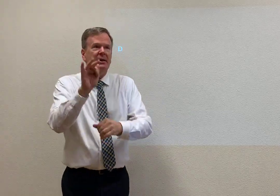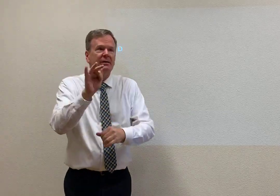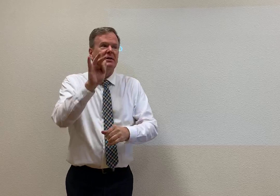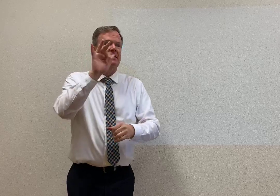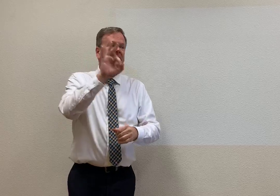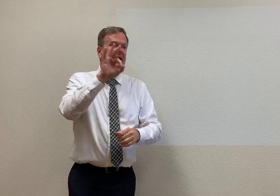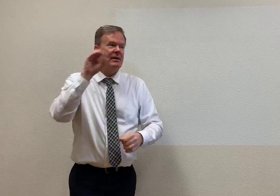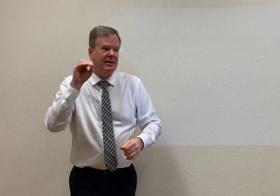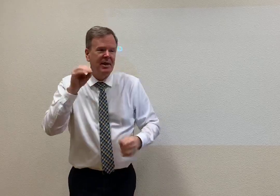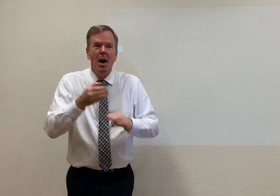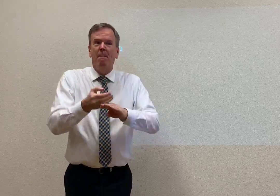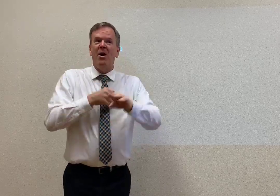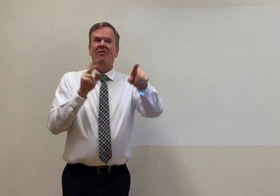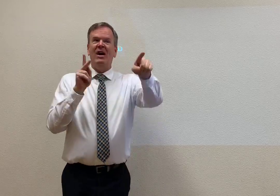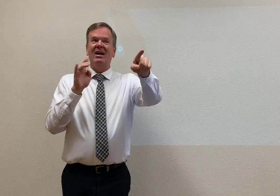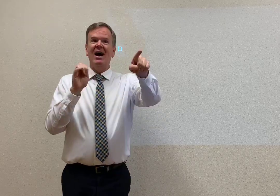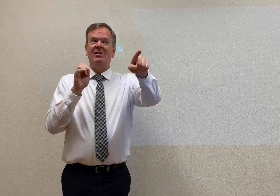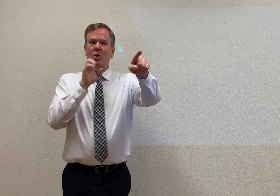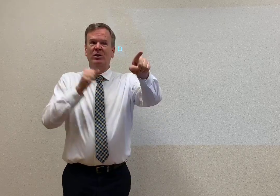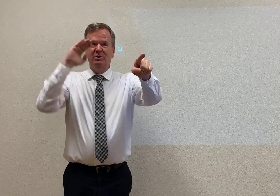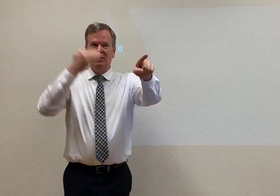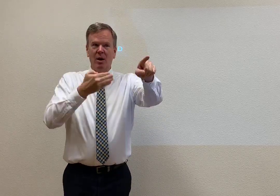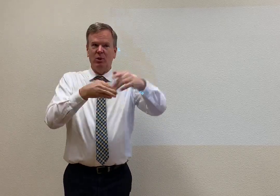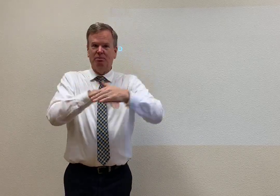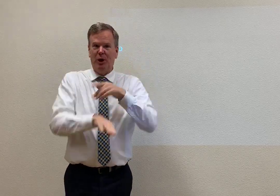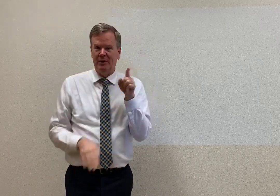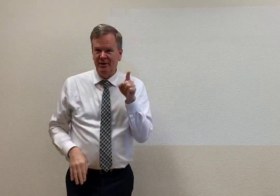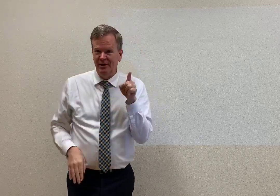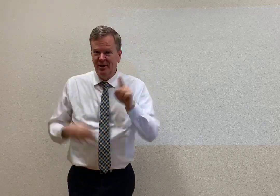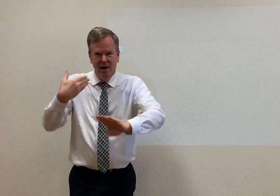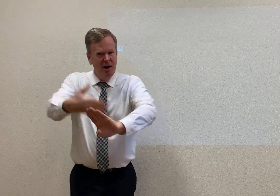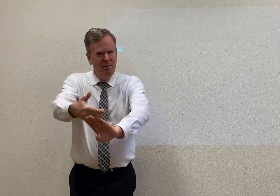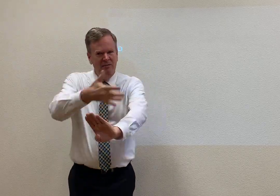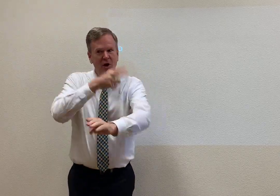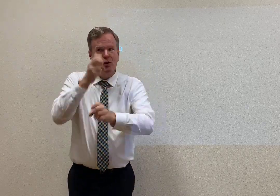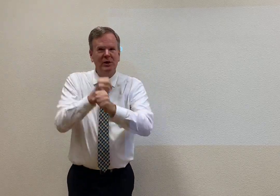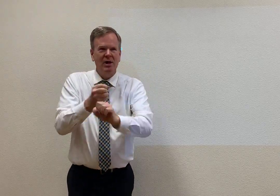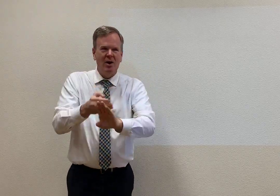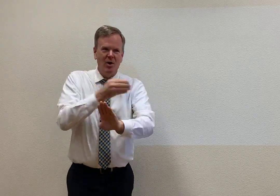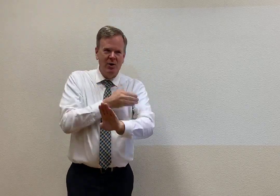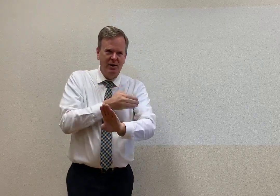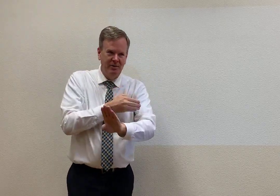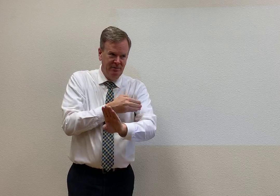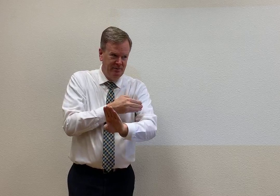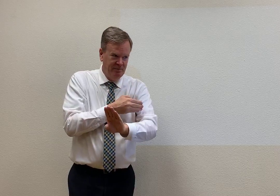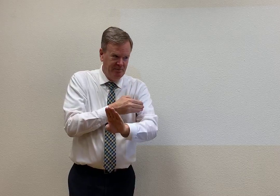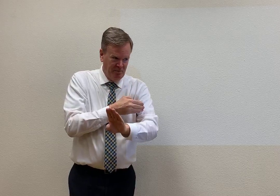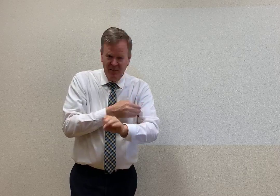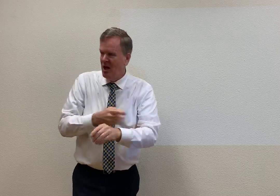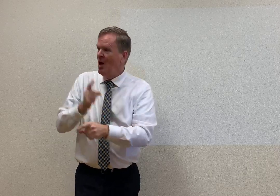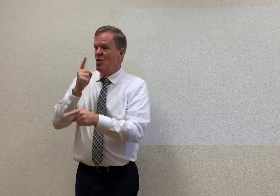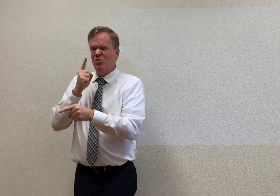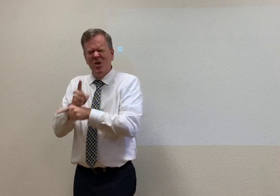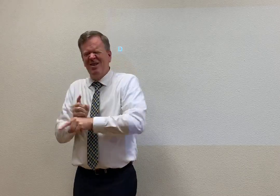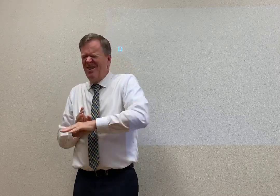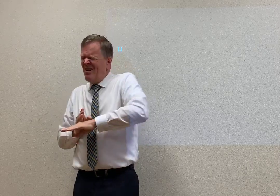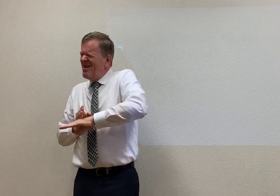In 1990, before Kyle, my oldest son, was born. This is before Kyle was born. This